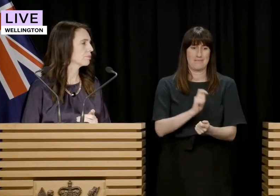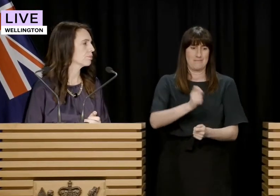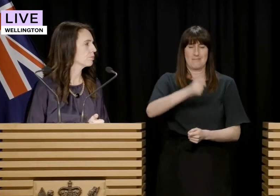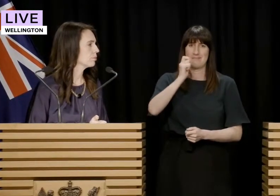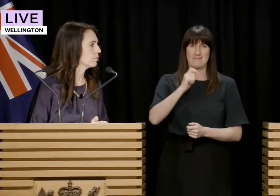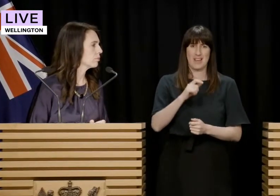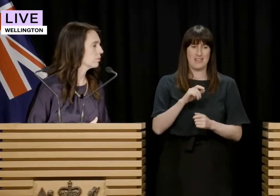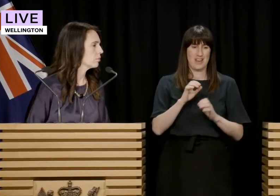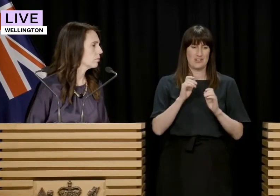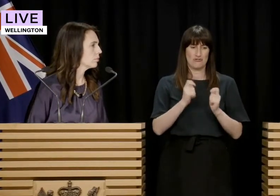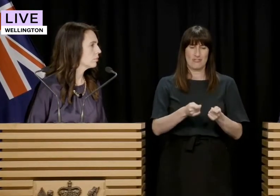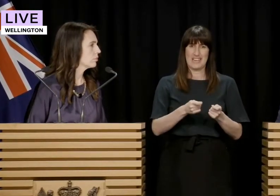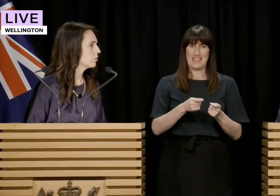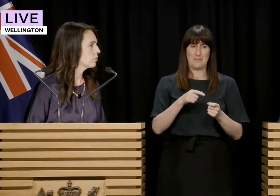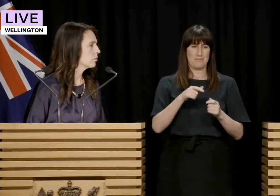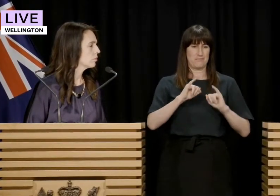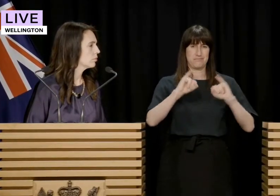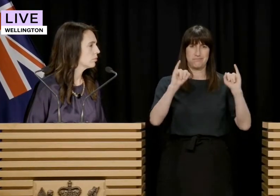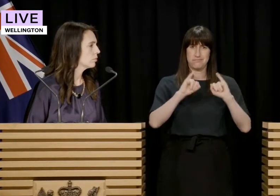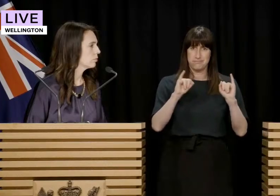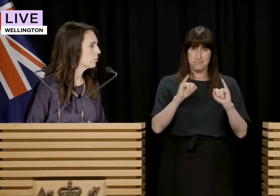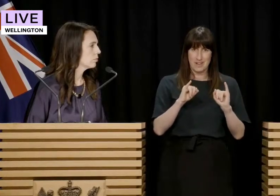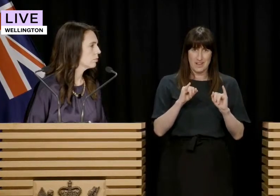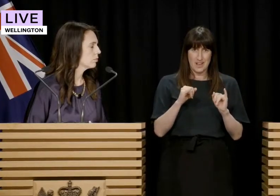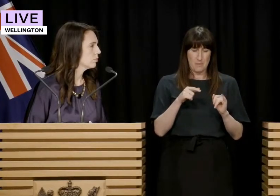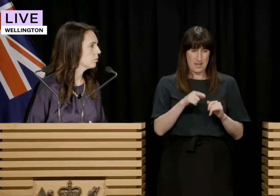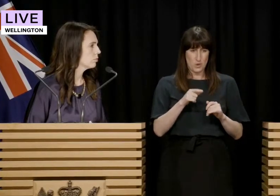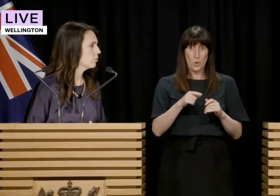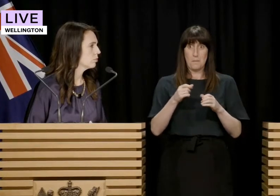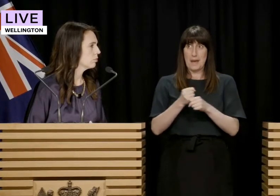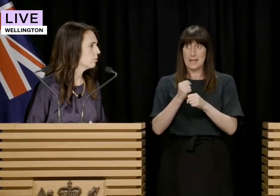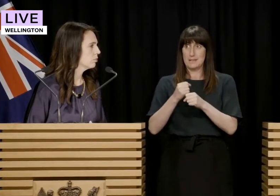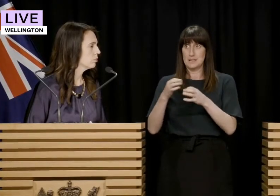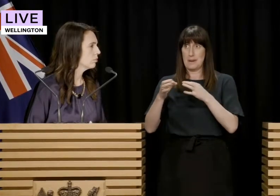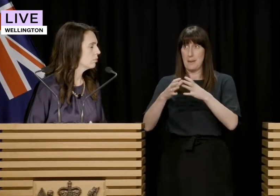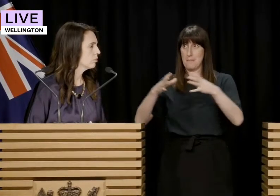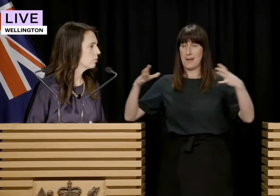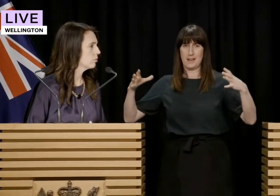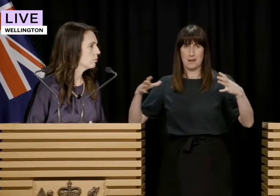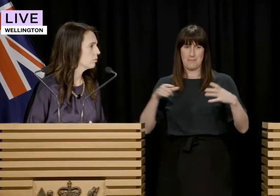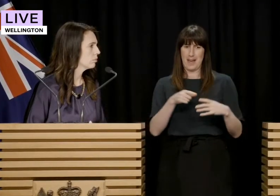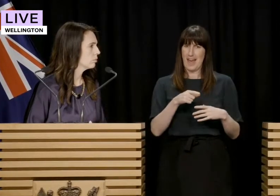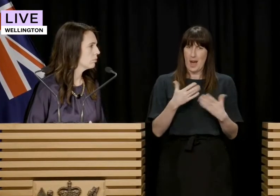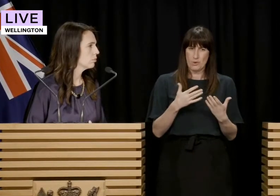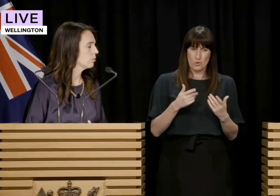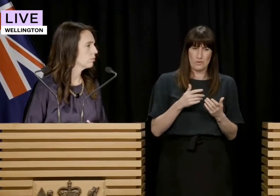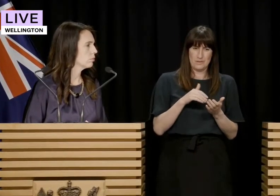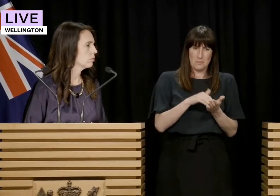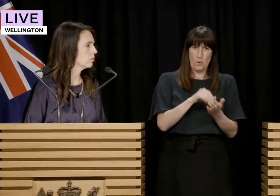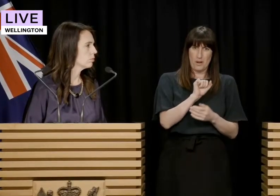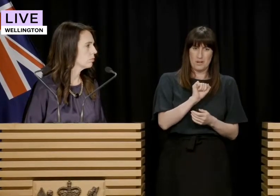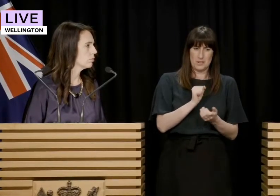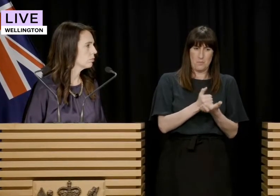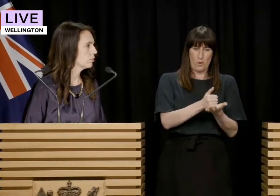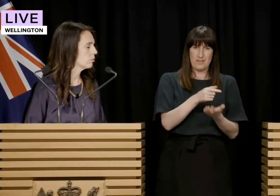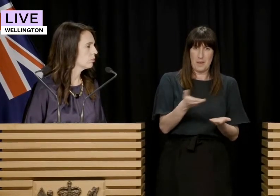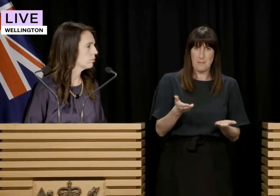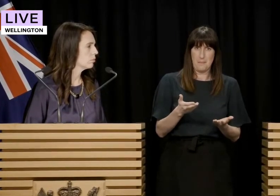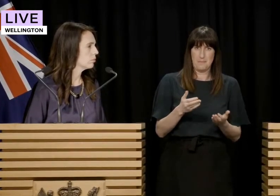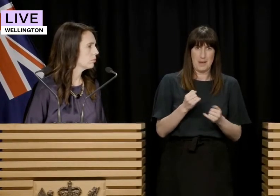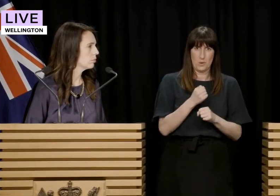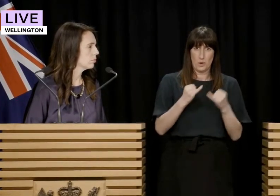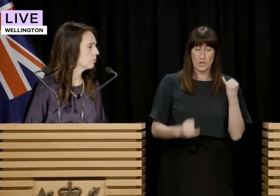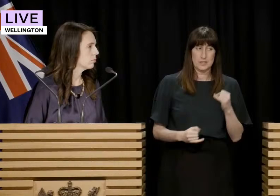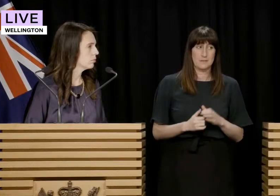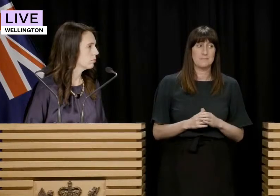carrying out this review. Well, I think that would be a fair critique if all that we were doing was to increase the numbers within the cap. What we are